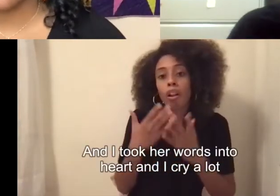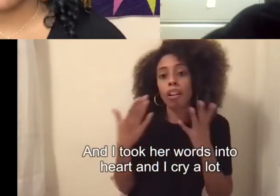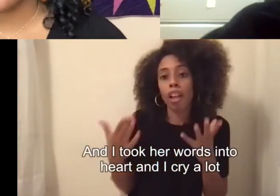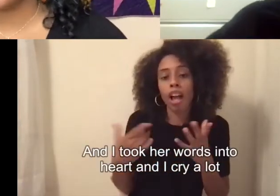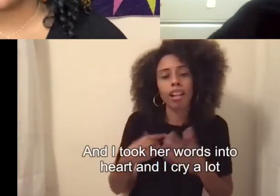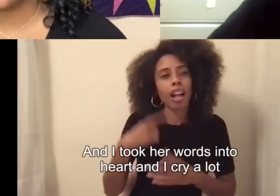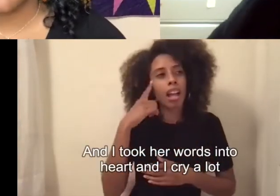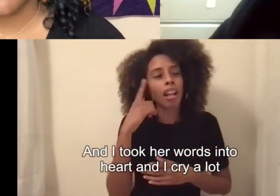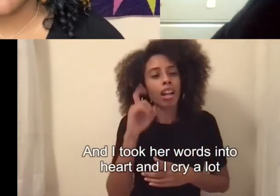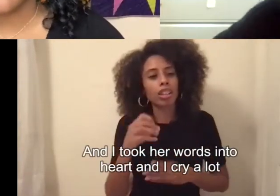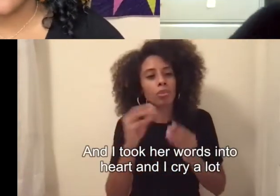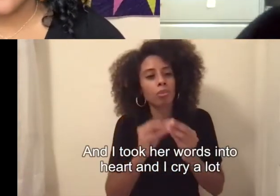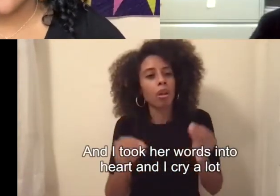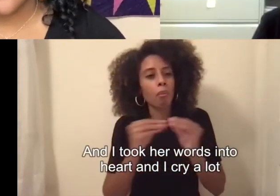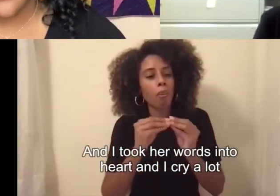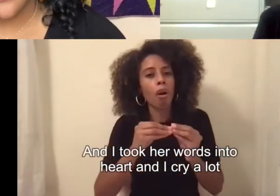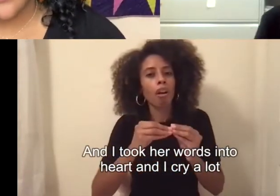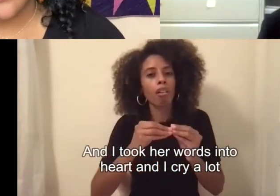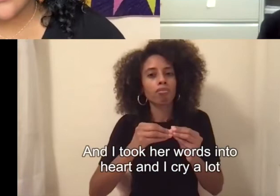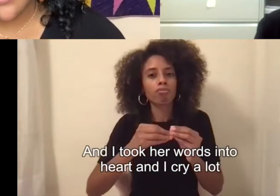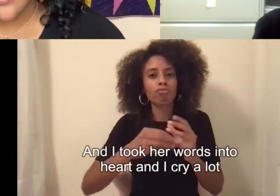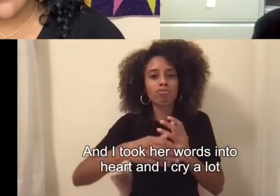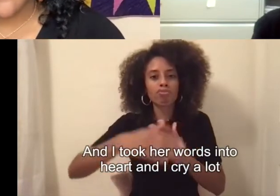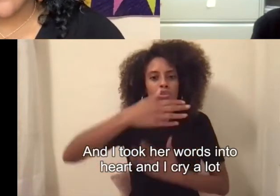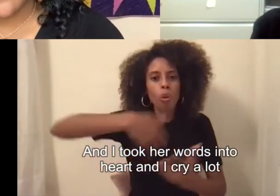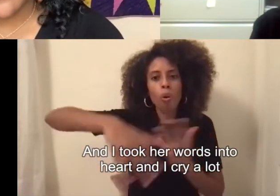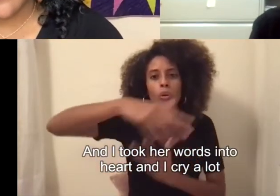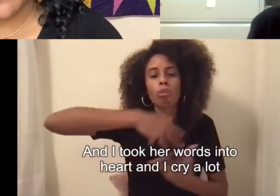I took her words into heart. And